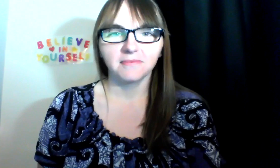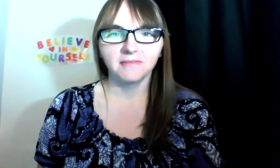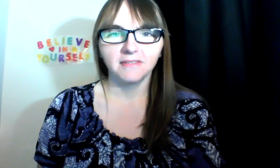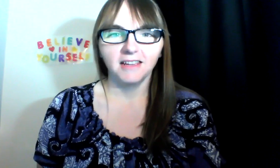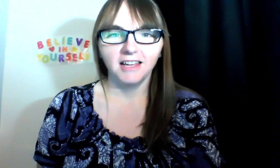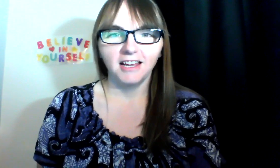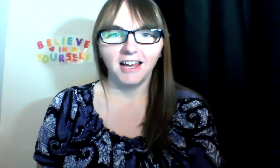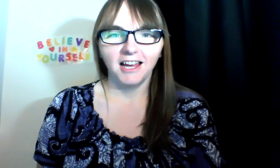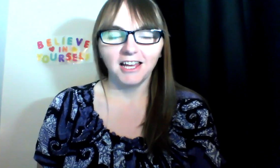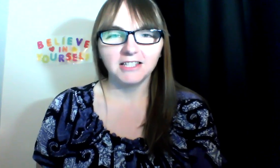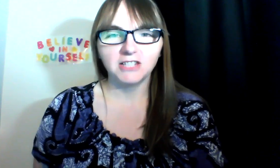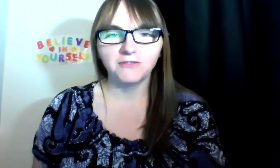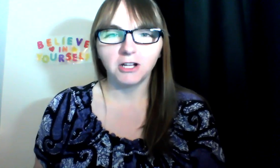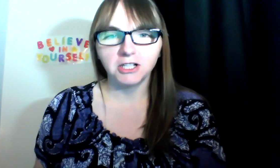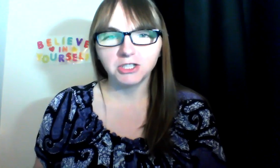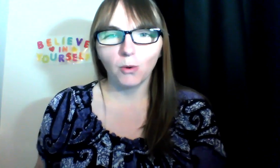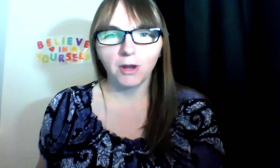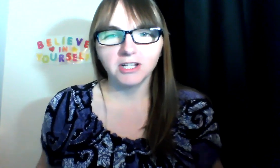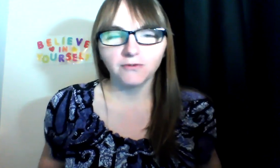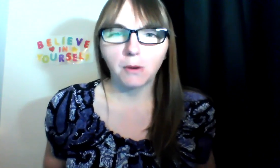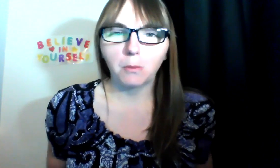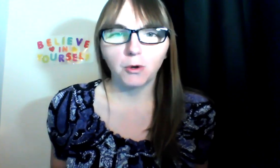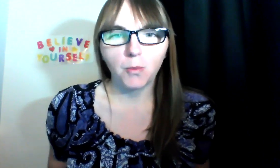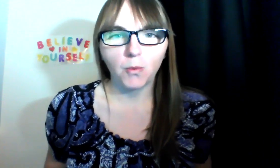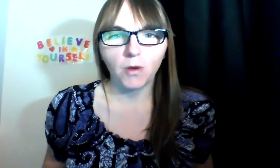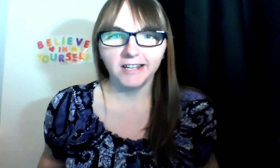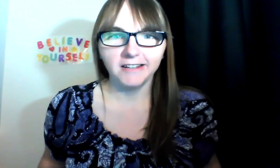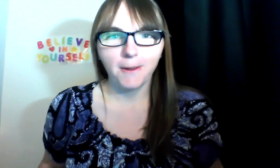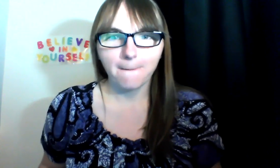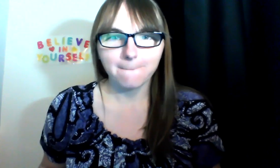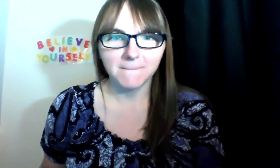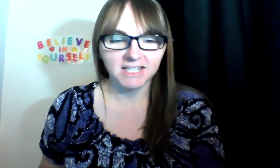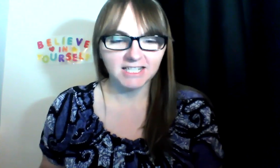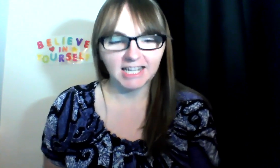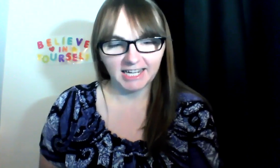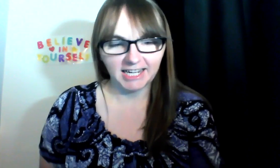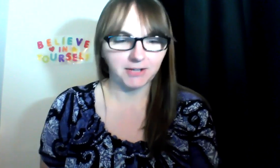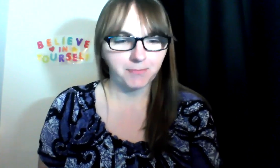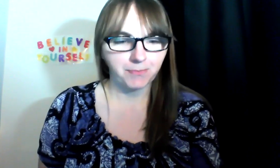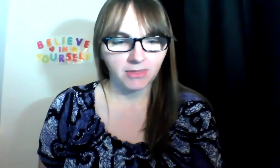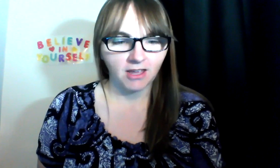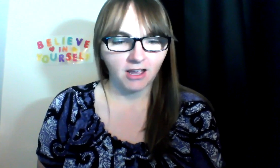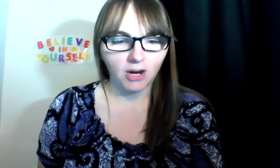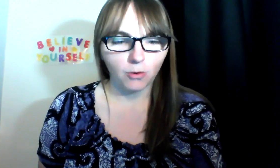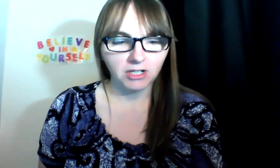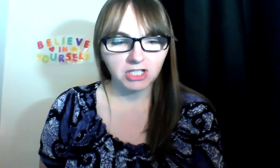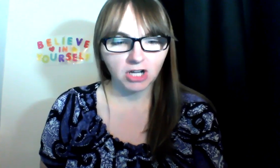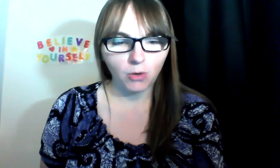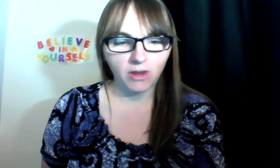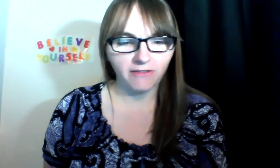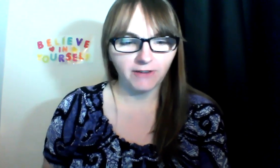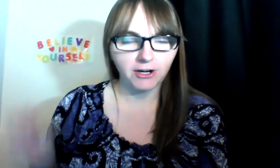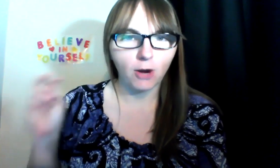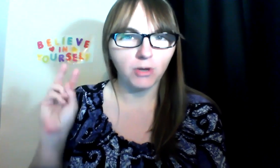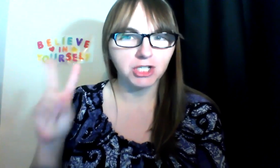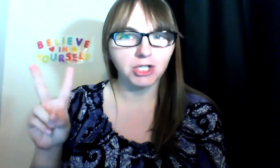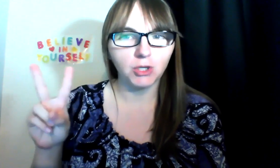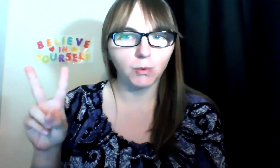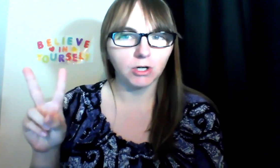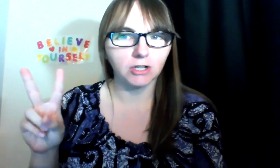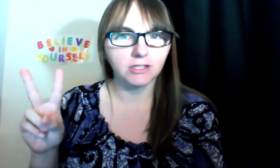Hi, this is Phonological Awareness from group one, Monday. All right, we're going to start with figuring out what two words